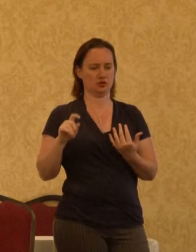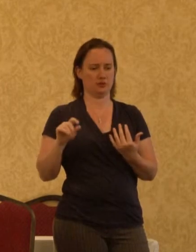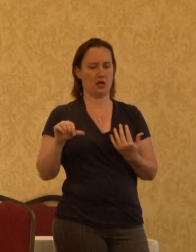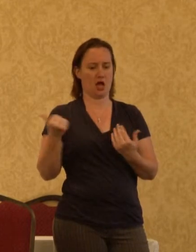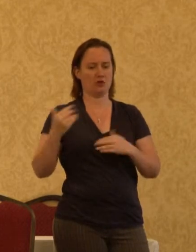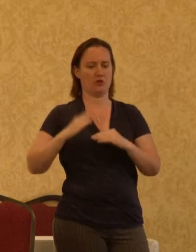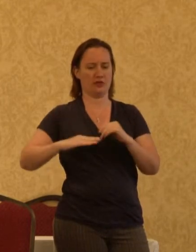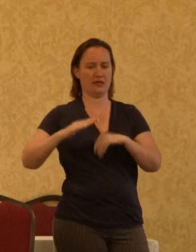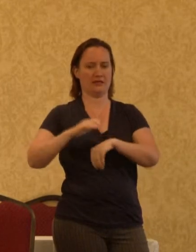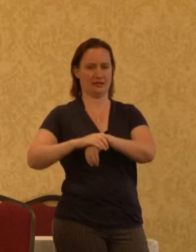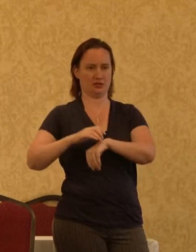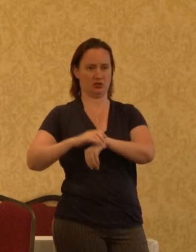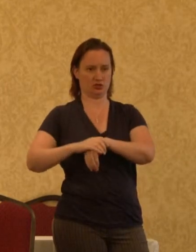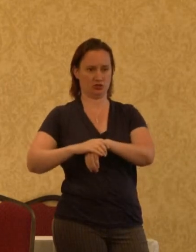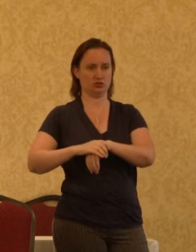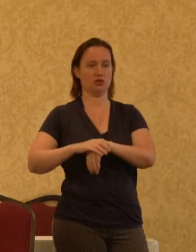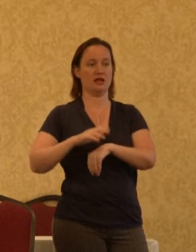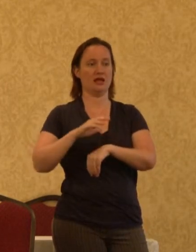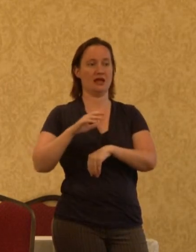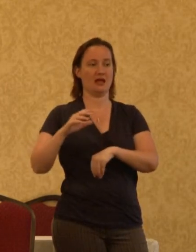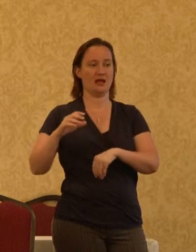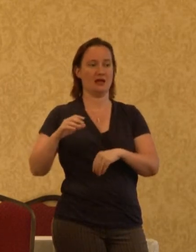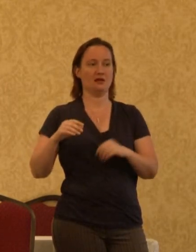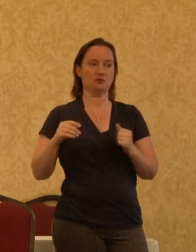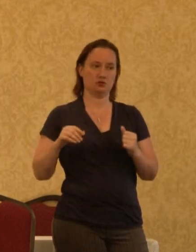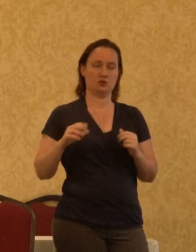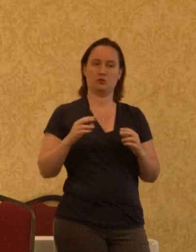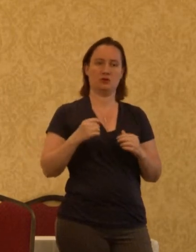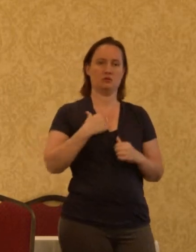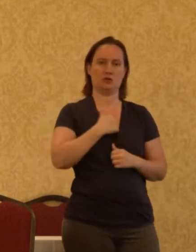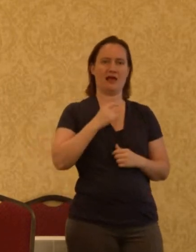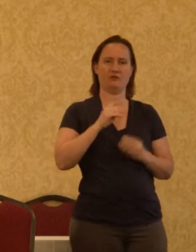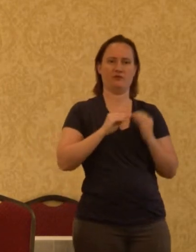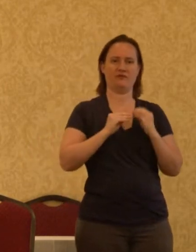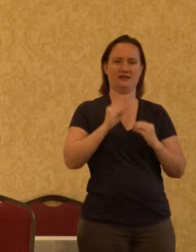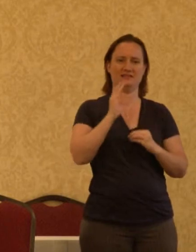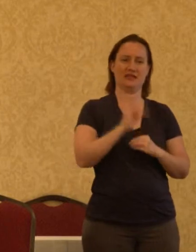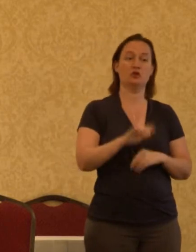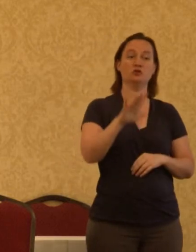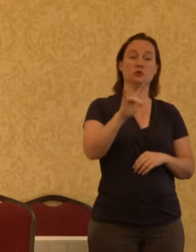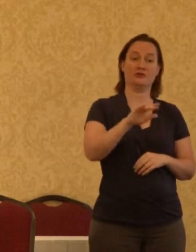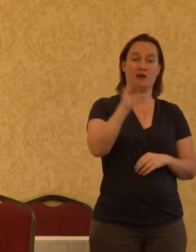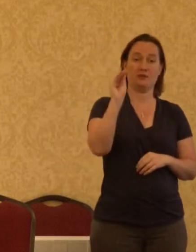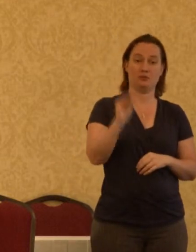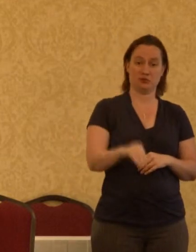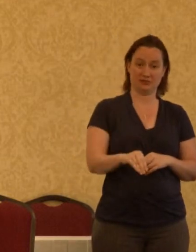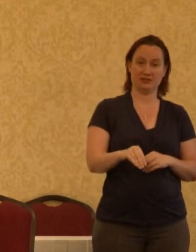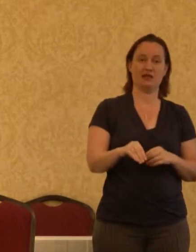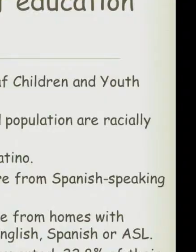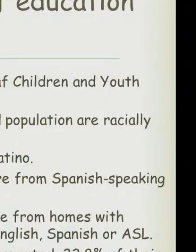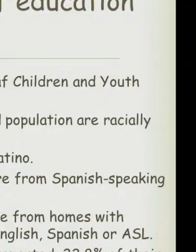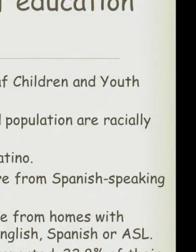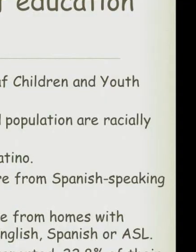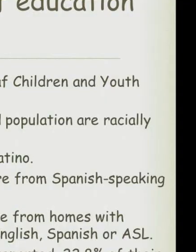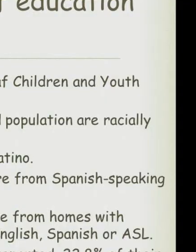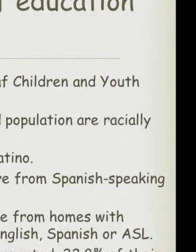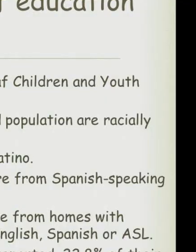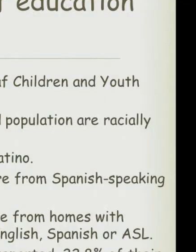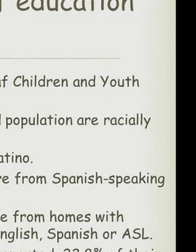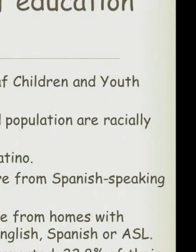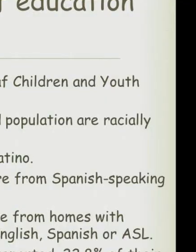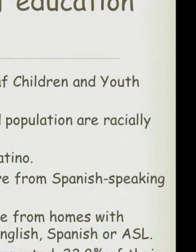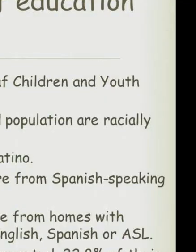than English. It includes Spanish. I'm sorry, I'm going to have to fix that before I post it for you.